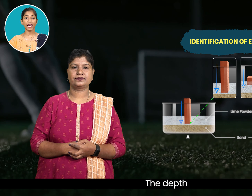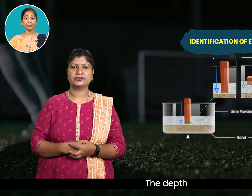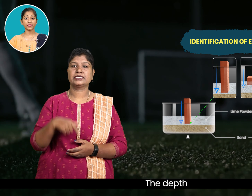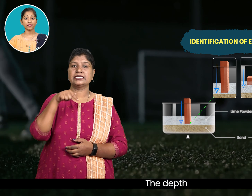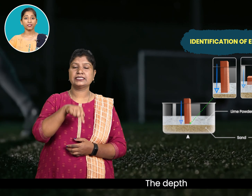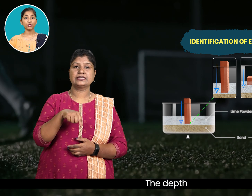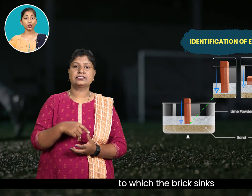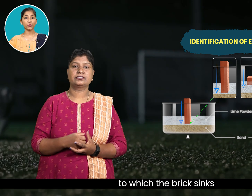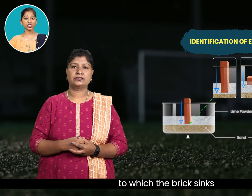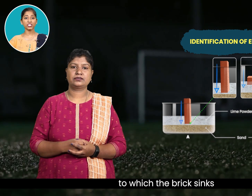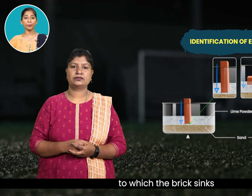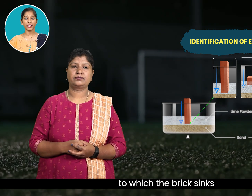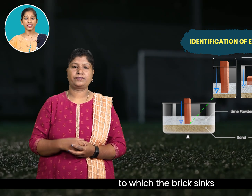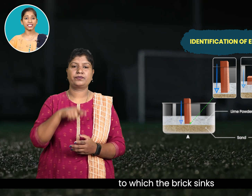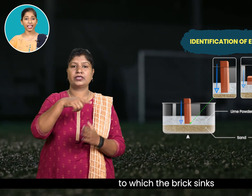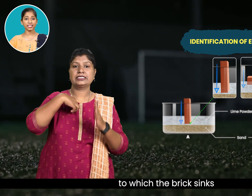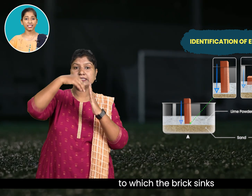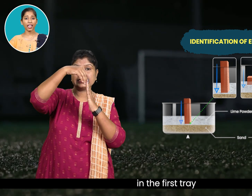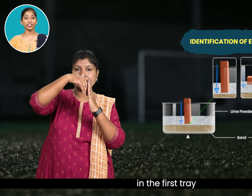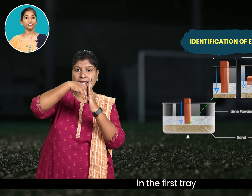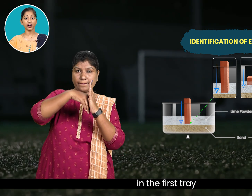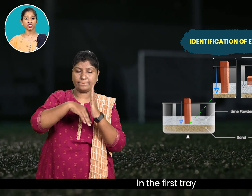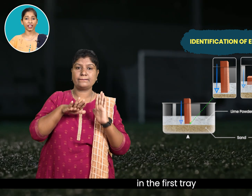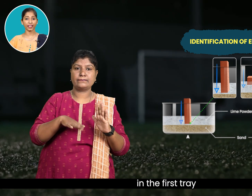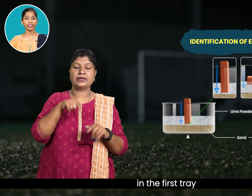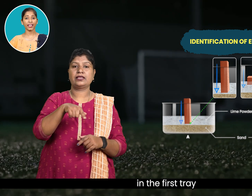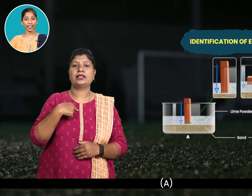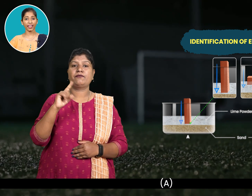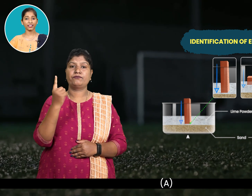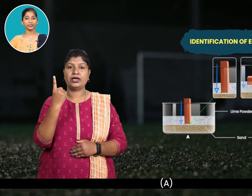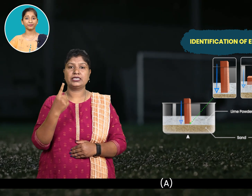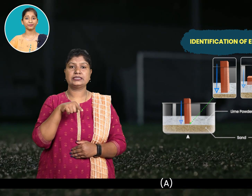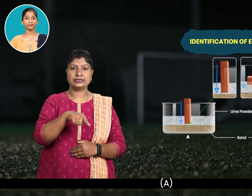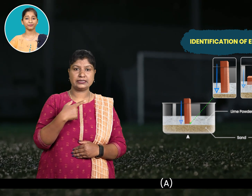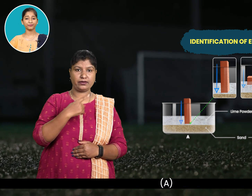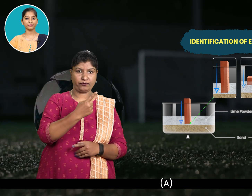The depth to which the brick sinks in the first tray, A,